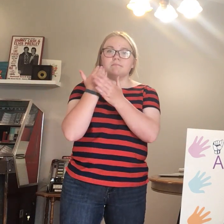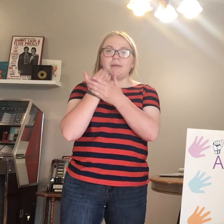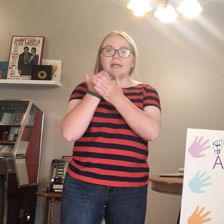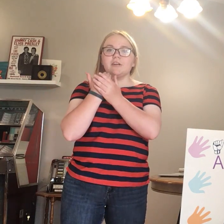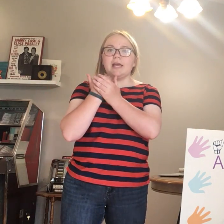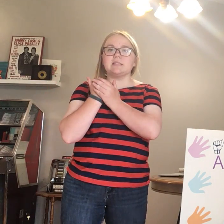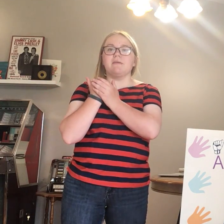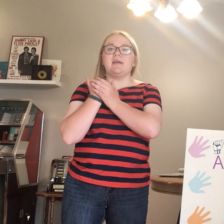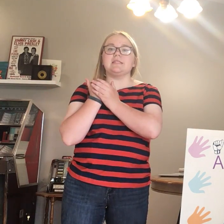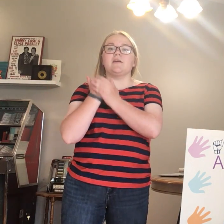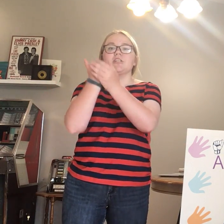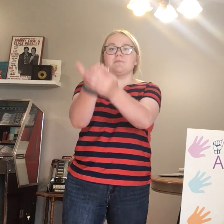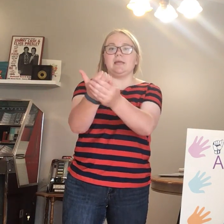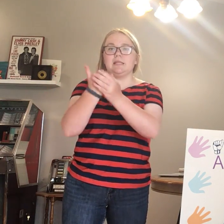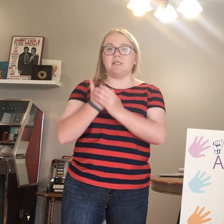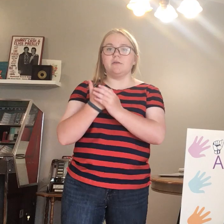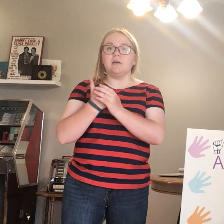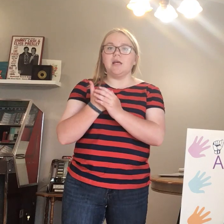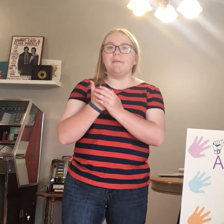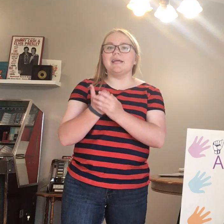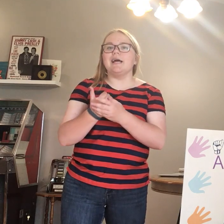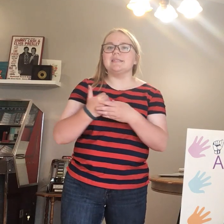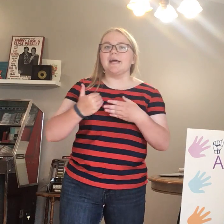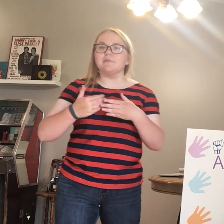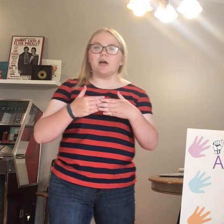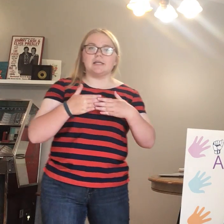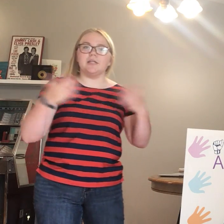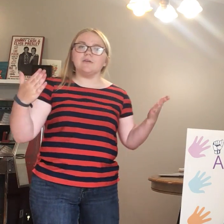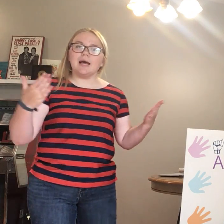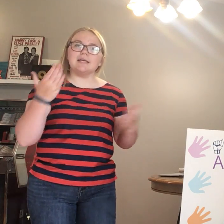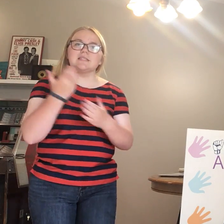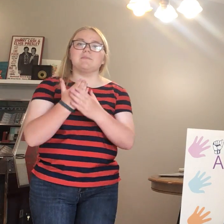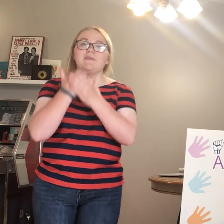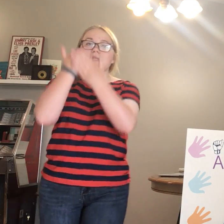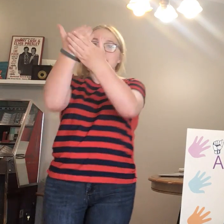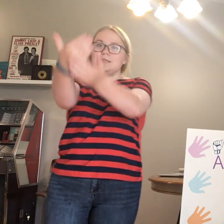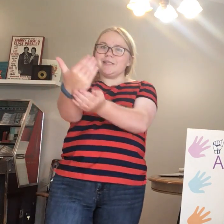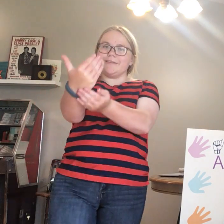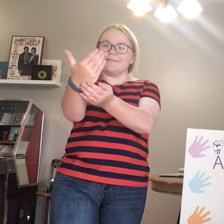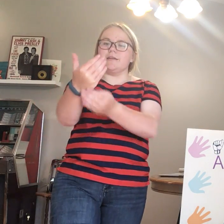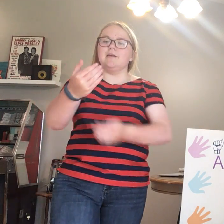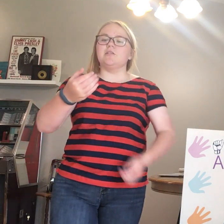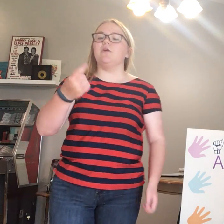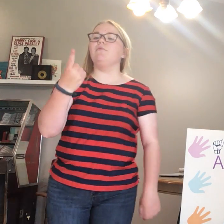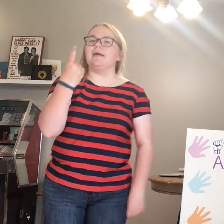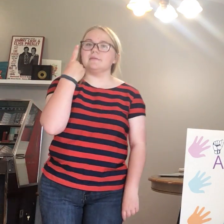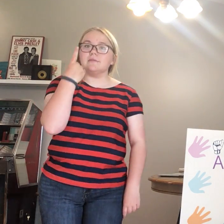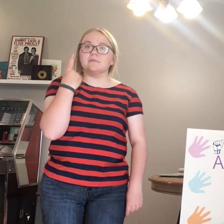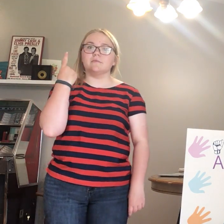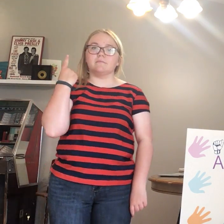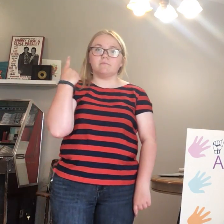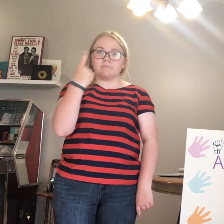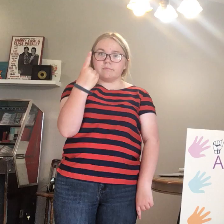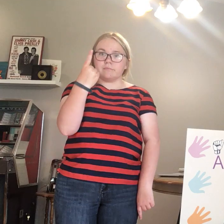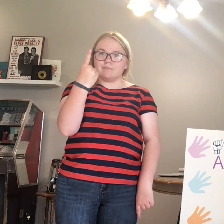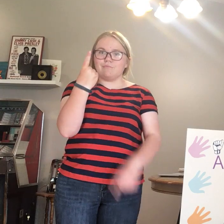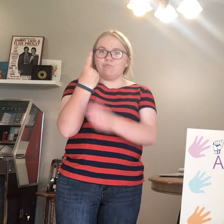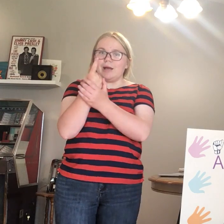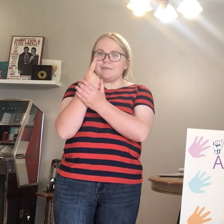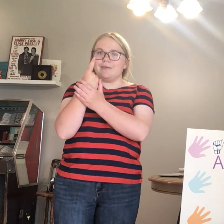back of your hand is going to be facing whoever you're speaking to. But because I'm talking to you guys, it's going to be facing you. So 1. One finger